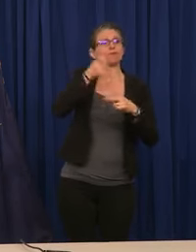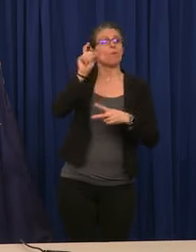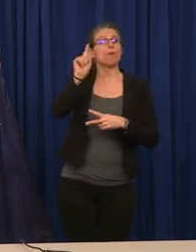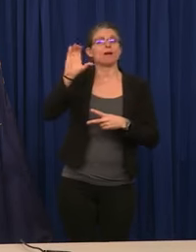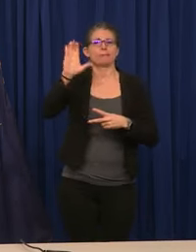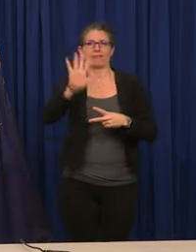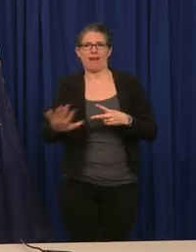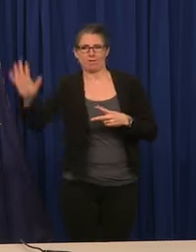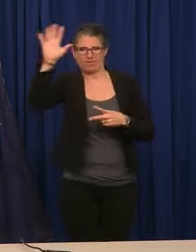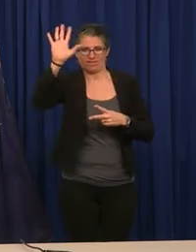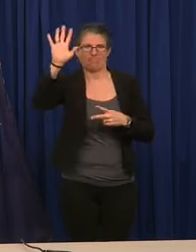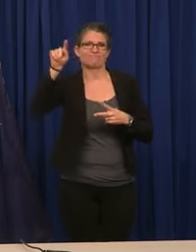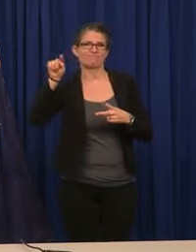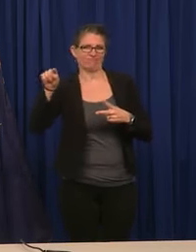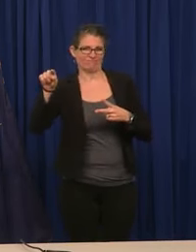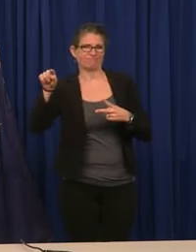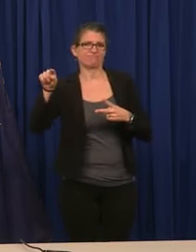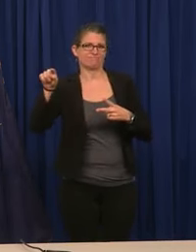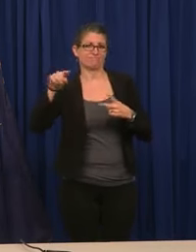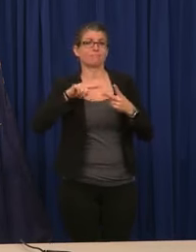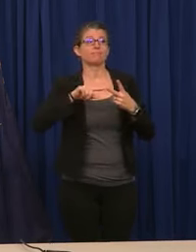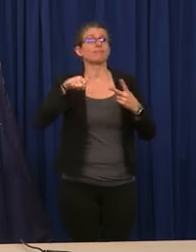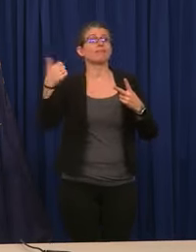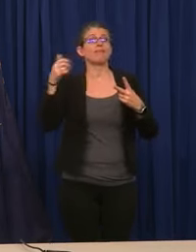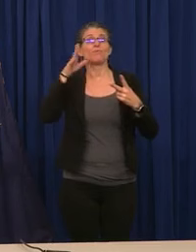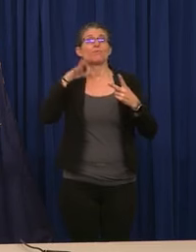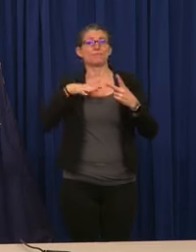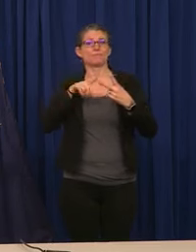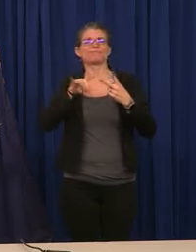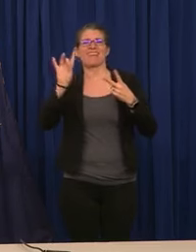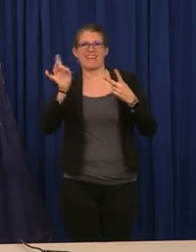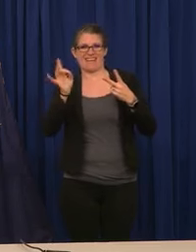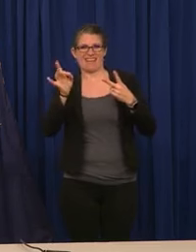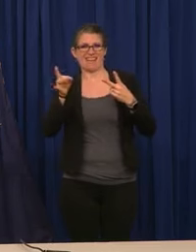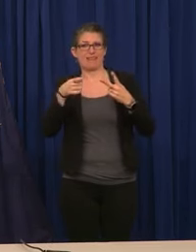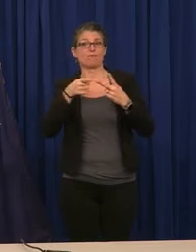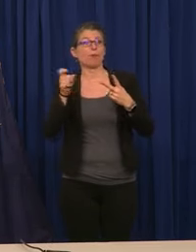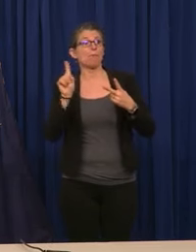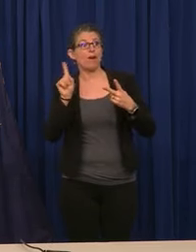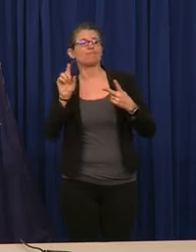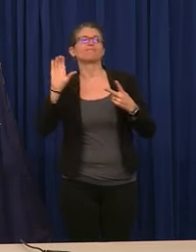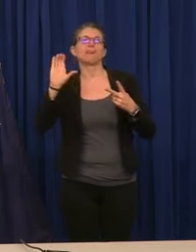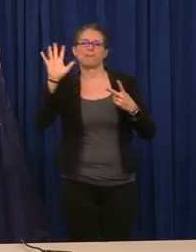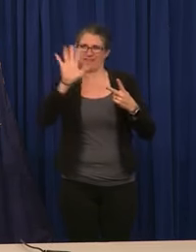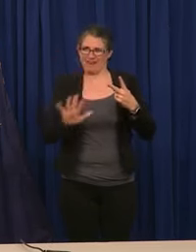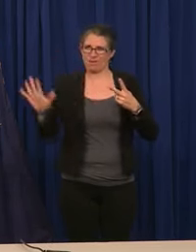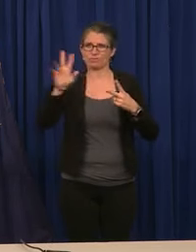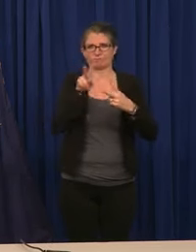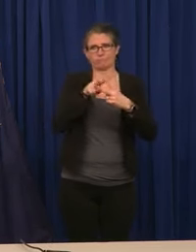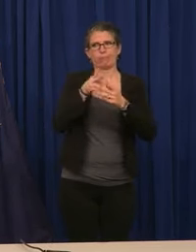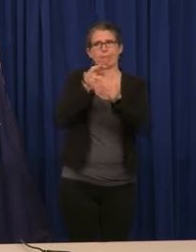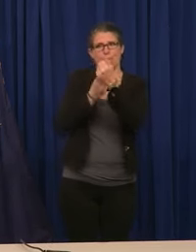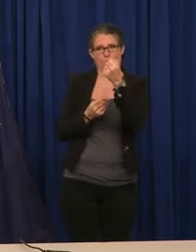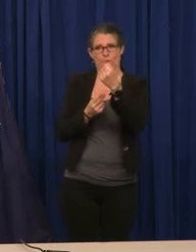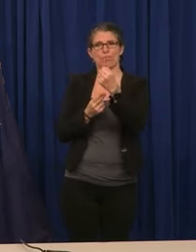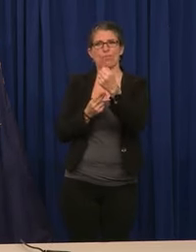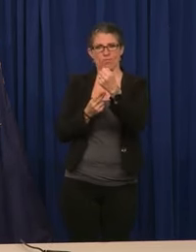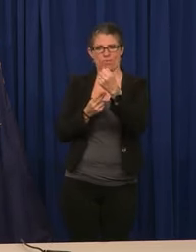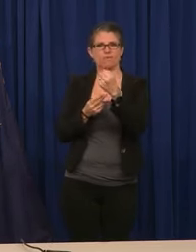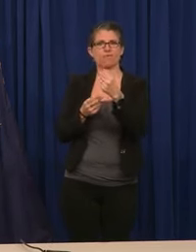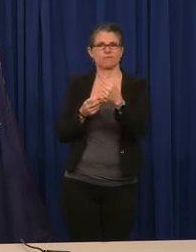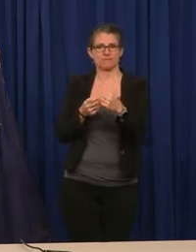a woman in her 80s and also from Cumberland County. And both women were hospitalized at the time of their